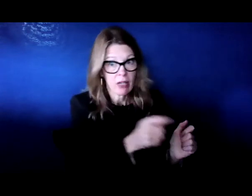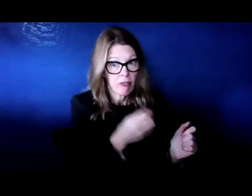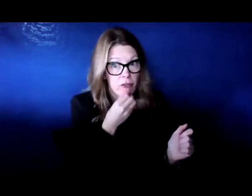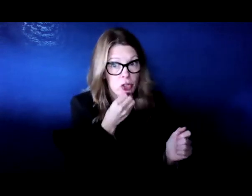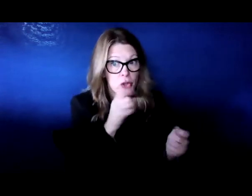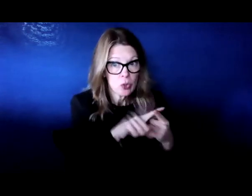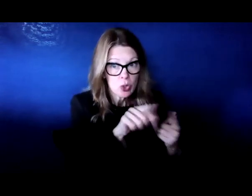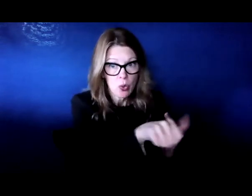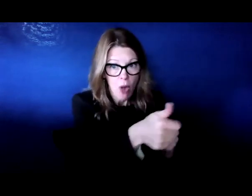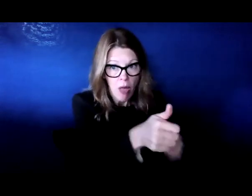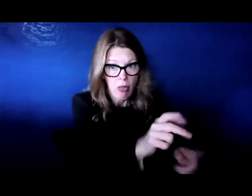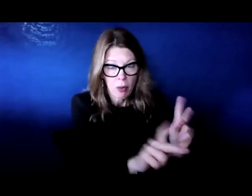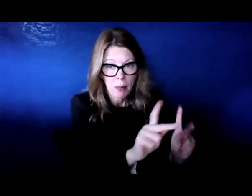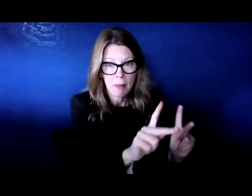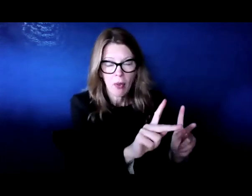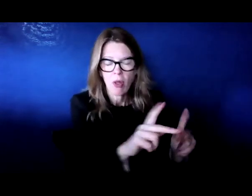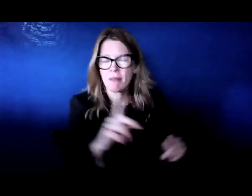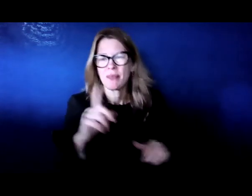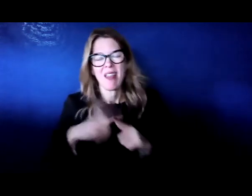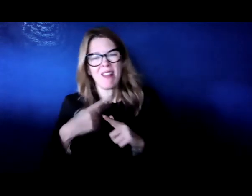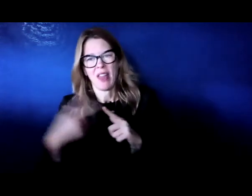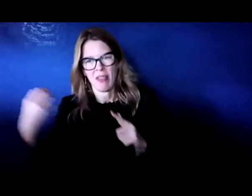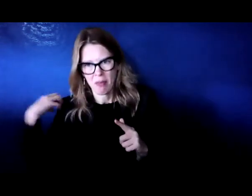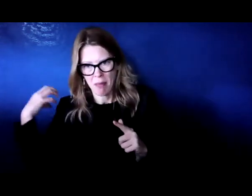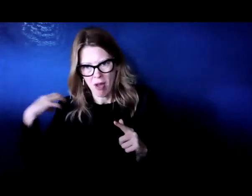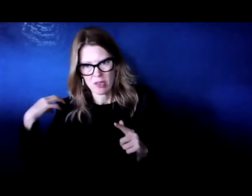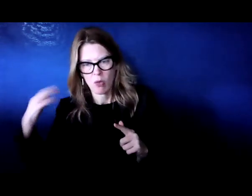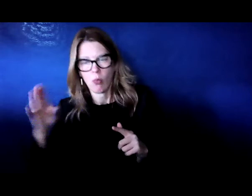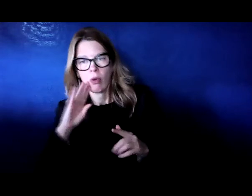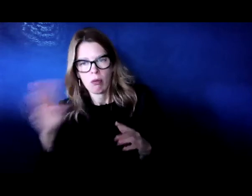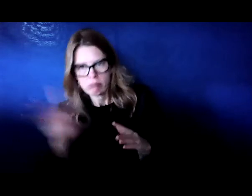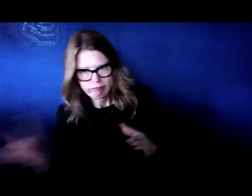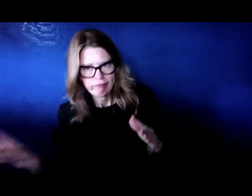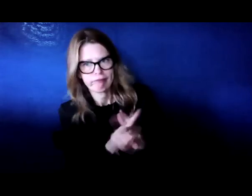does not expect him and at an hour when he does not know.